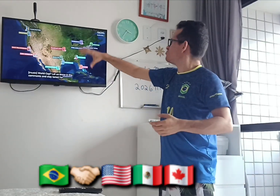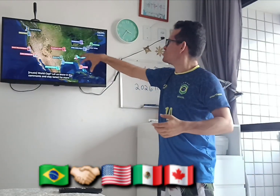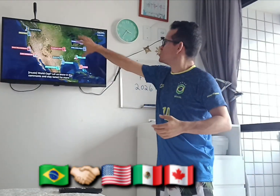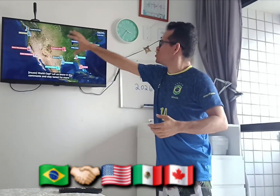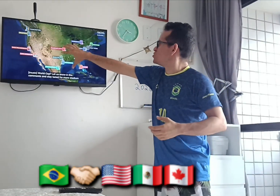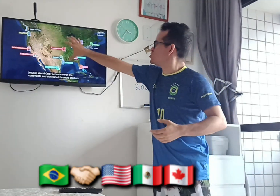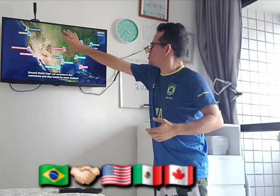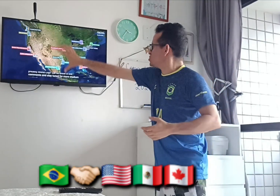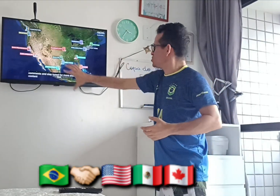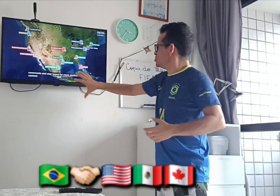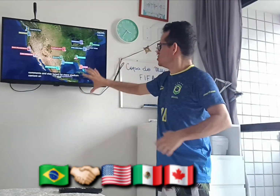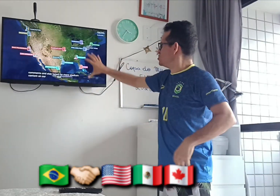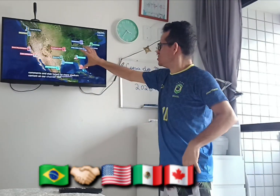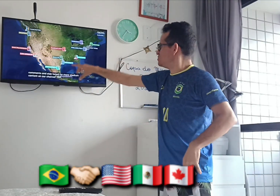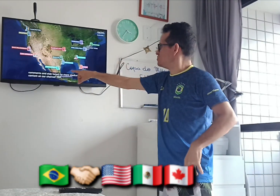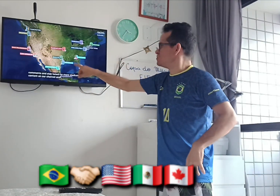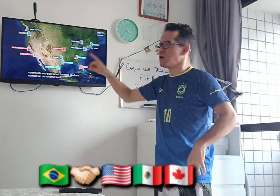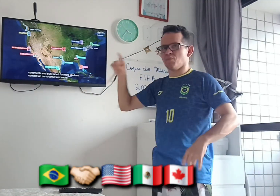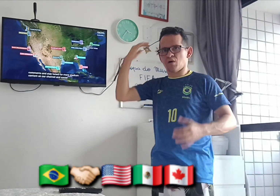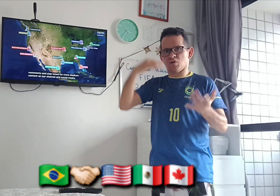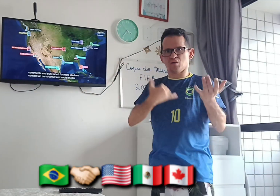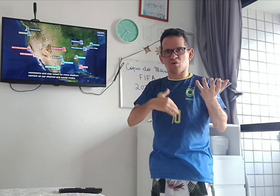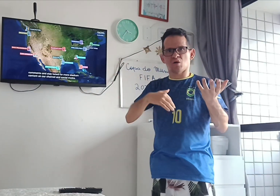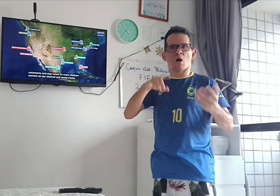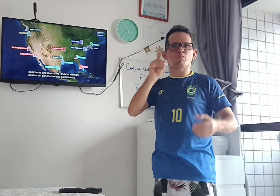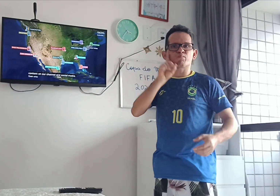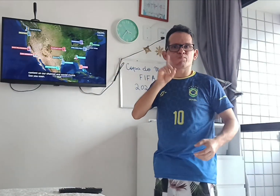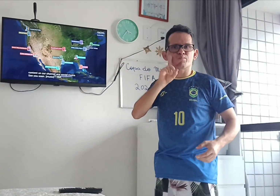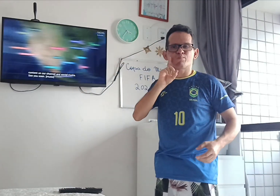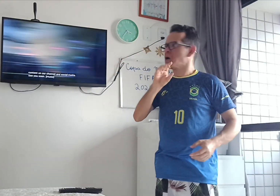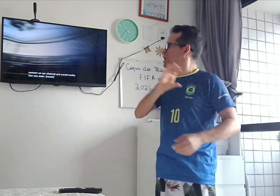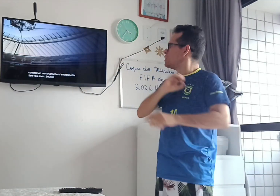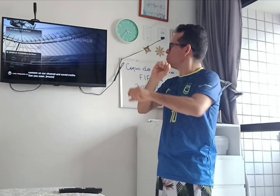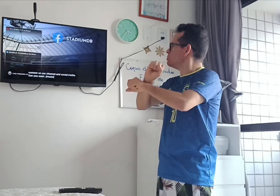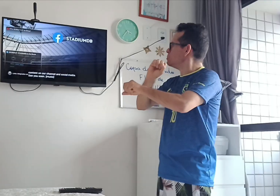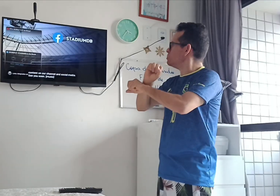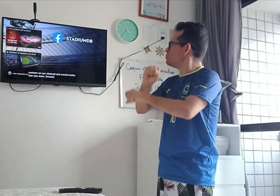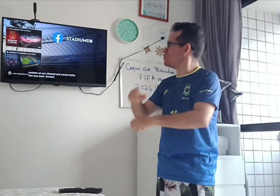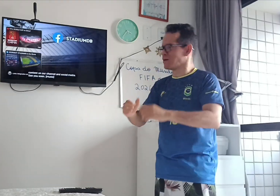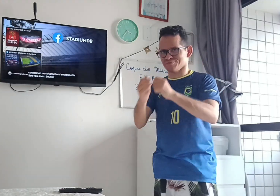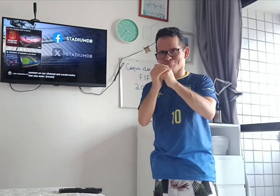more stadium content on our channel and social media. See you soon.